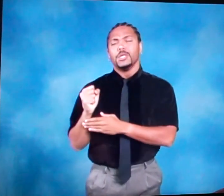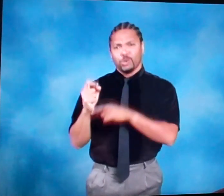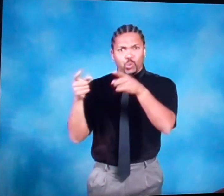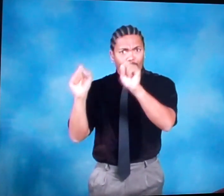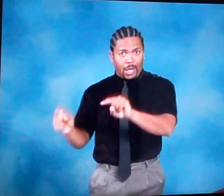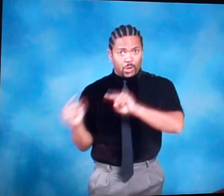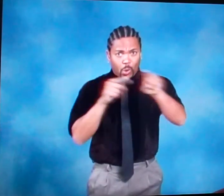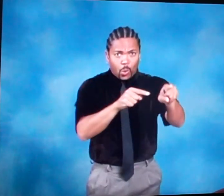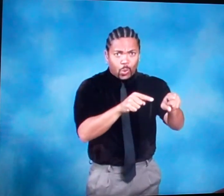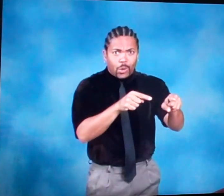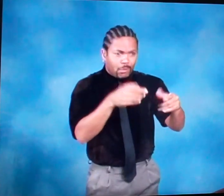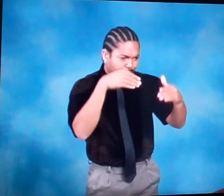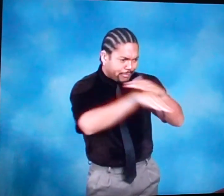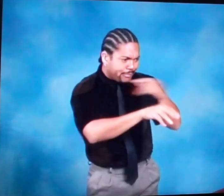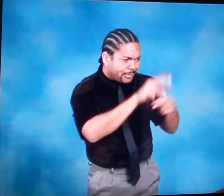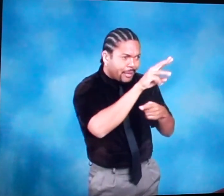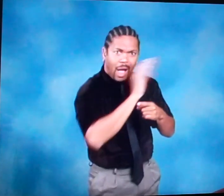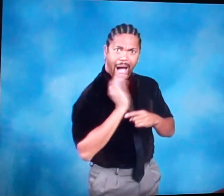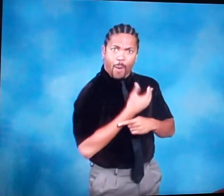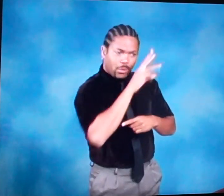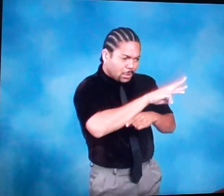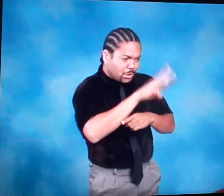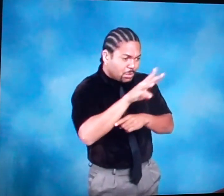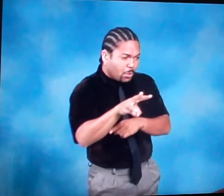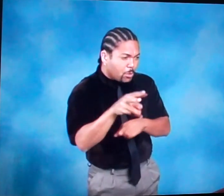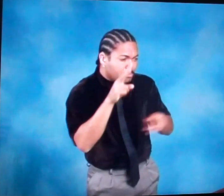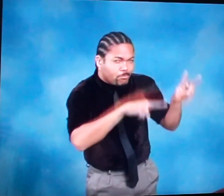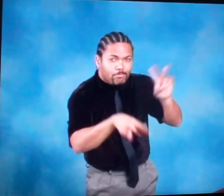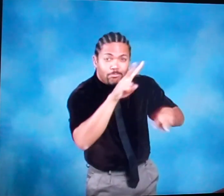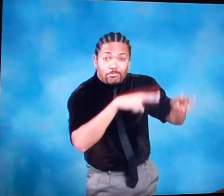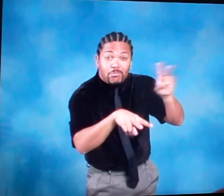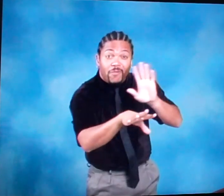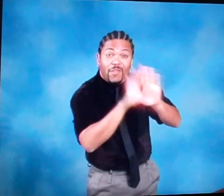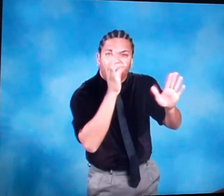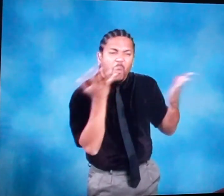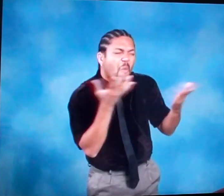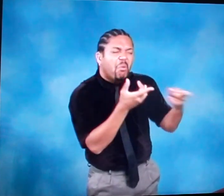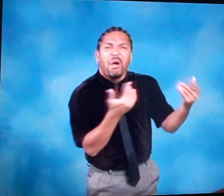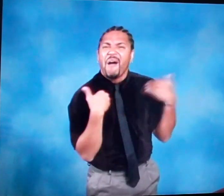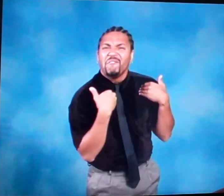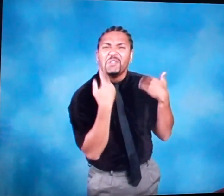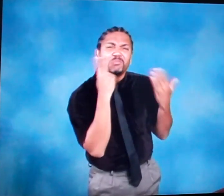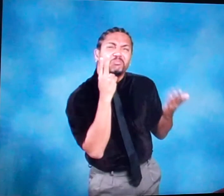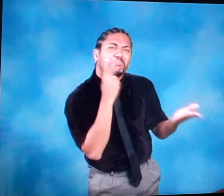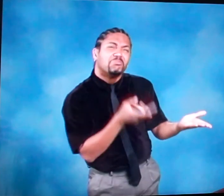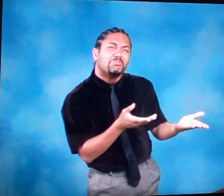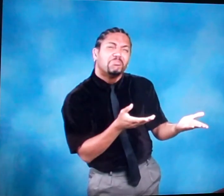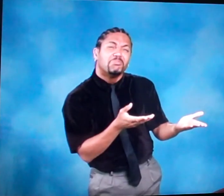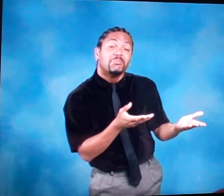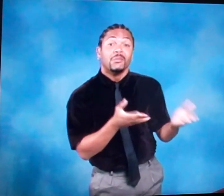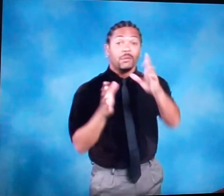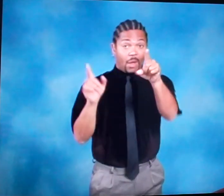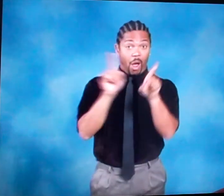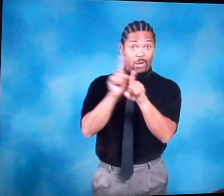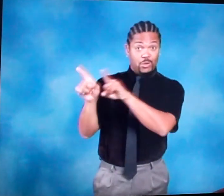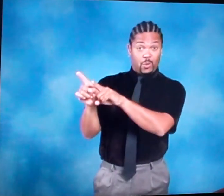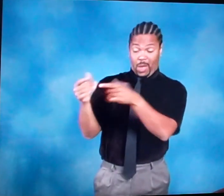that will guide you with scholarships and different things like that. You can go on the web and see what we have.